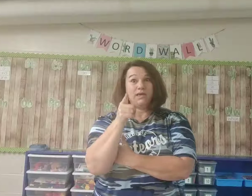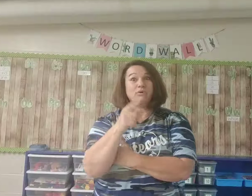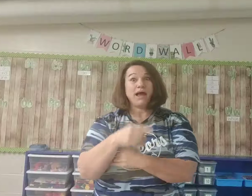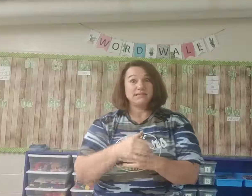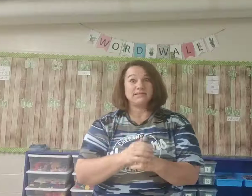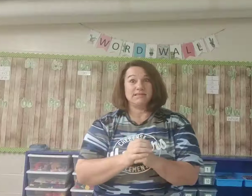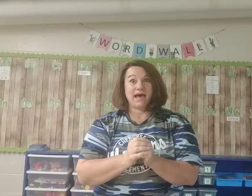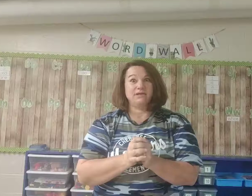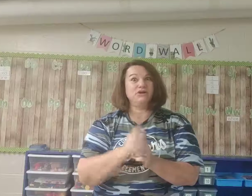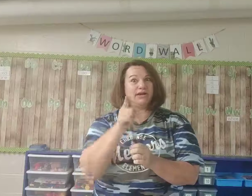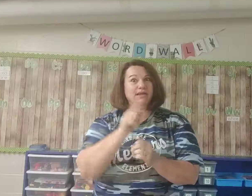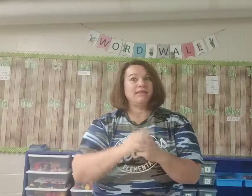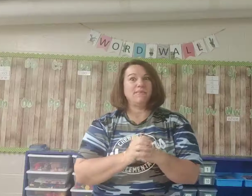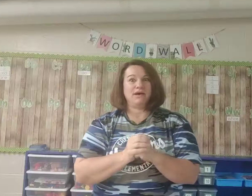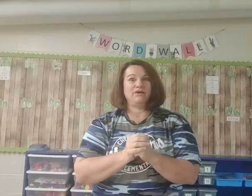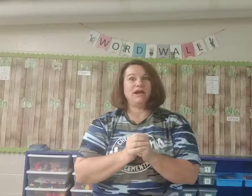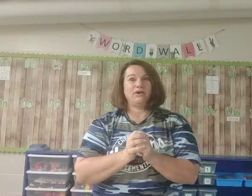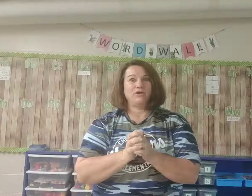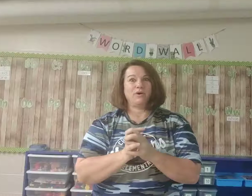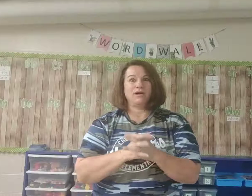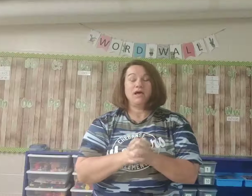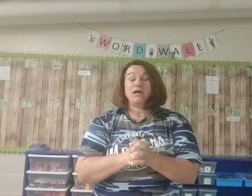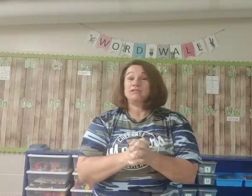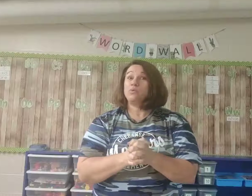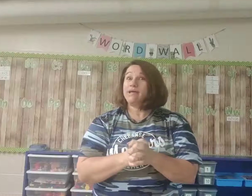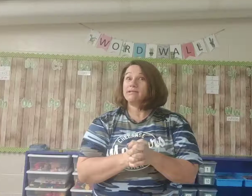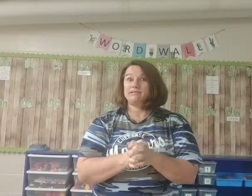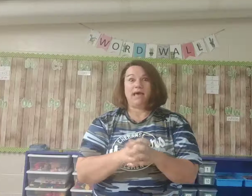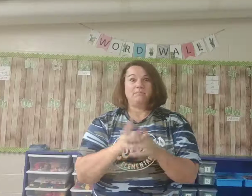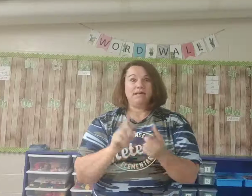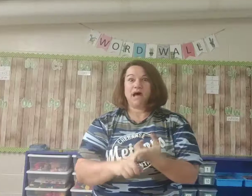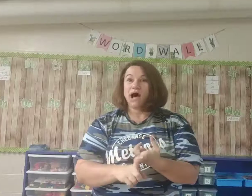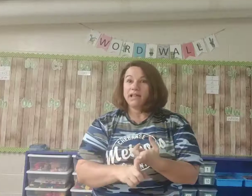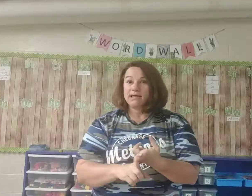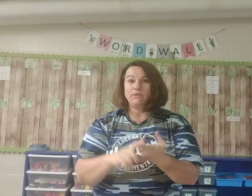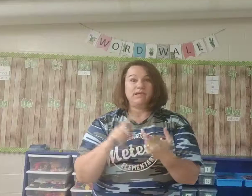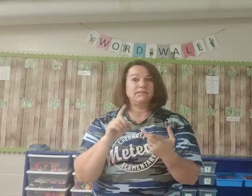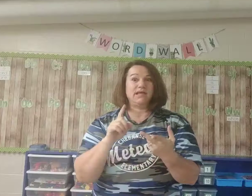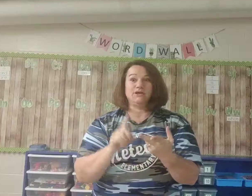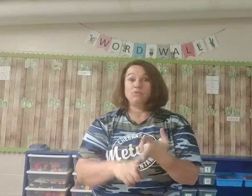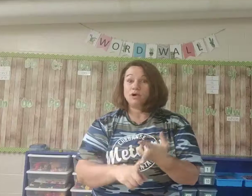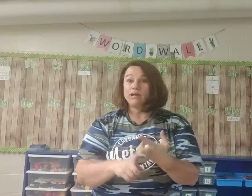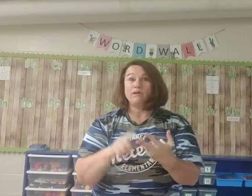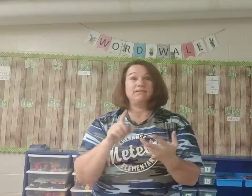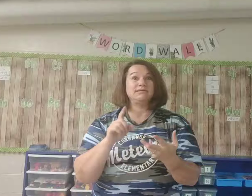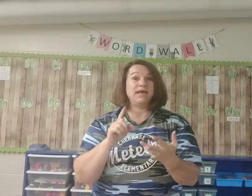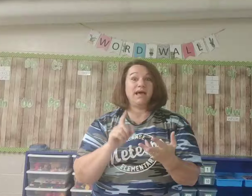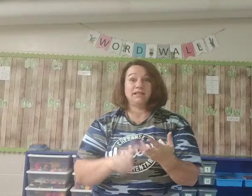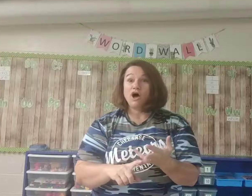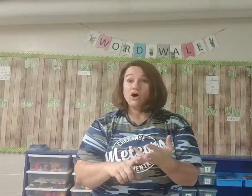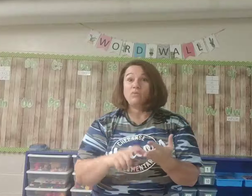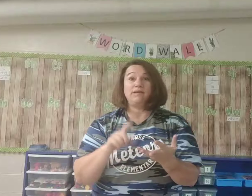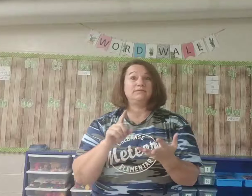keep practicing that and you're going to get a lot better. I know you are. So we can say Miss Holly, we can say good morning, we can say hello, we can